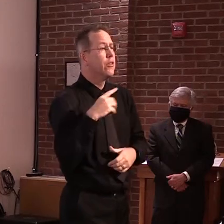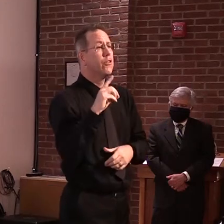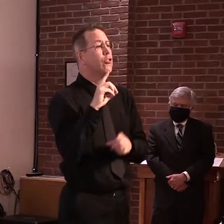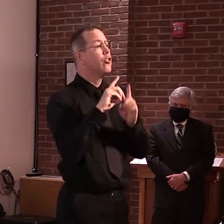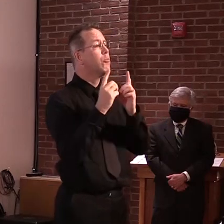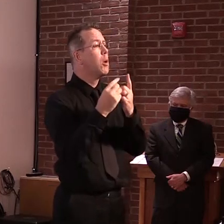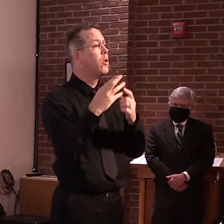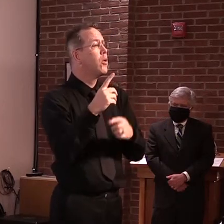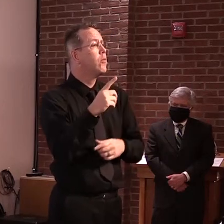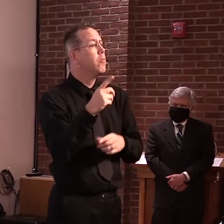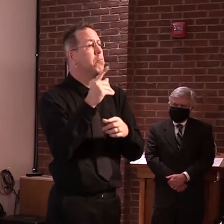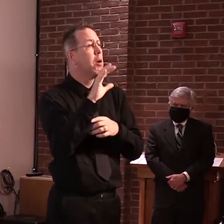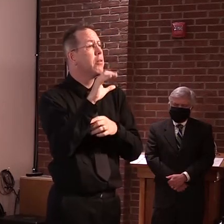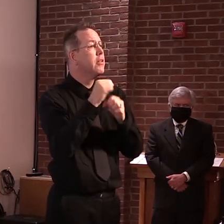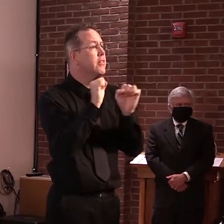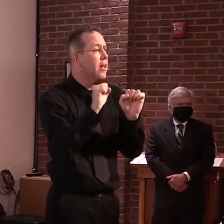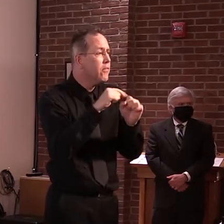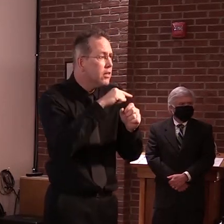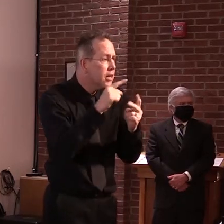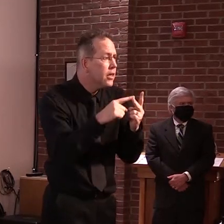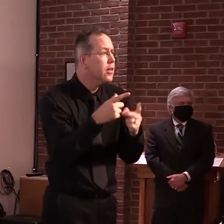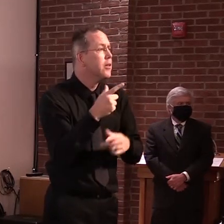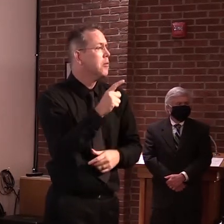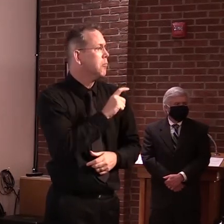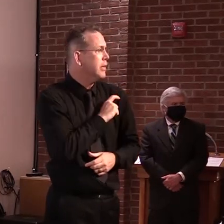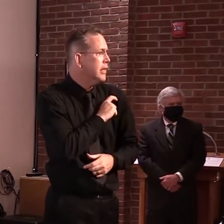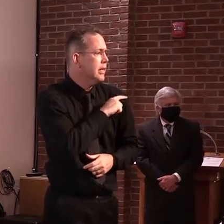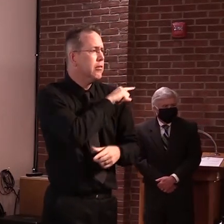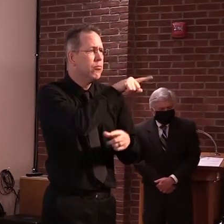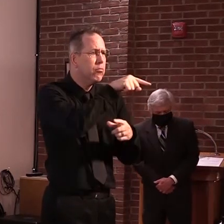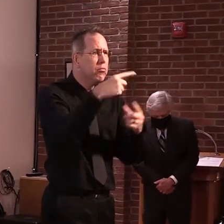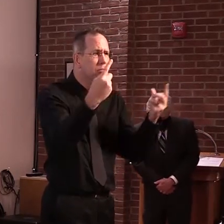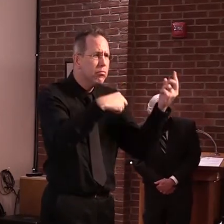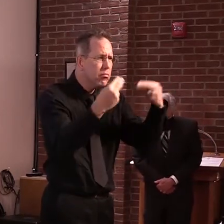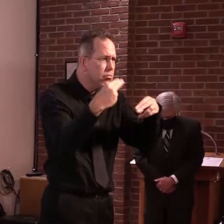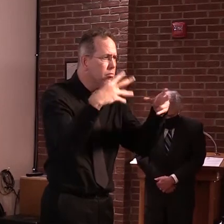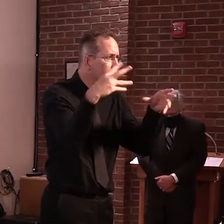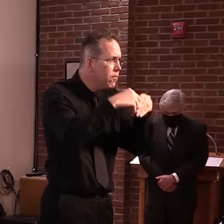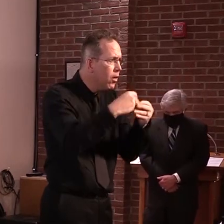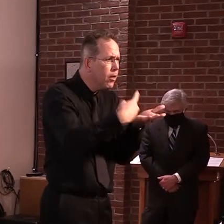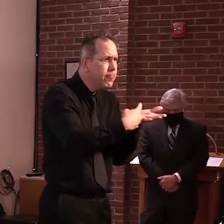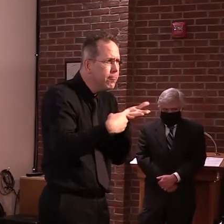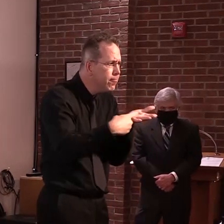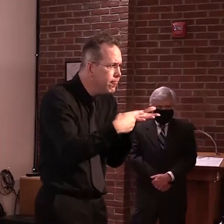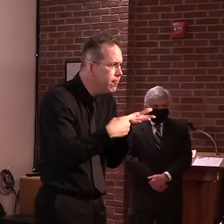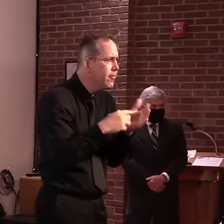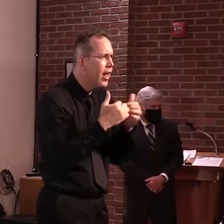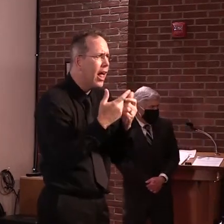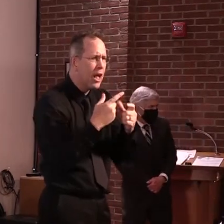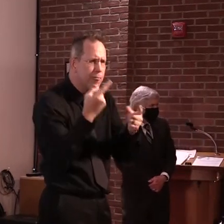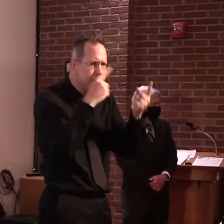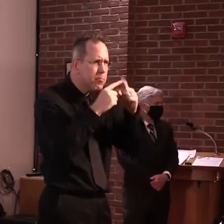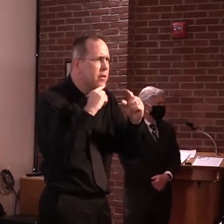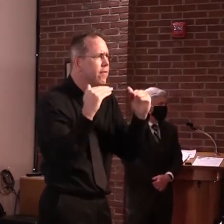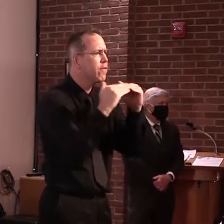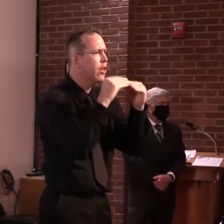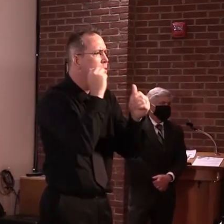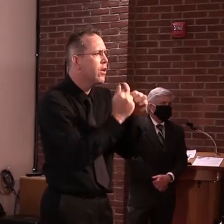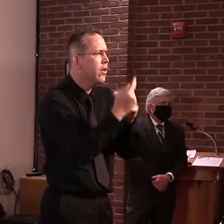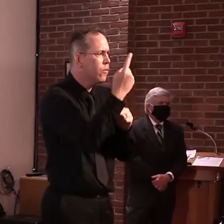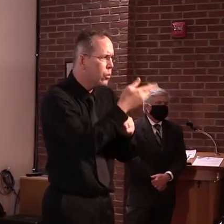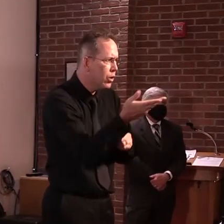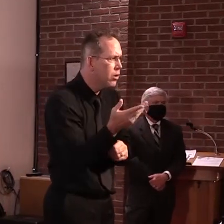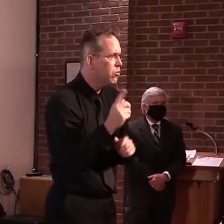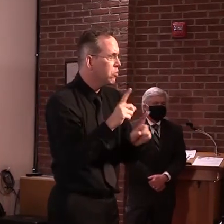been focused on fair and impartial policing for years. But they've also joined with law enforcement leaders across the state